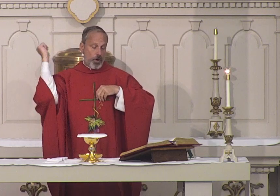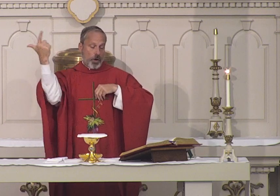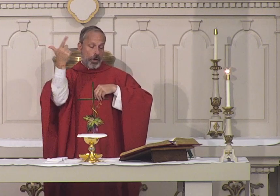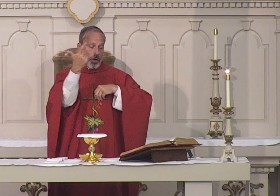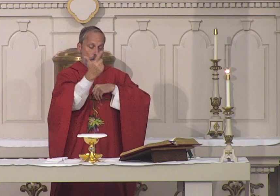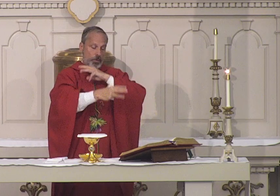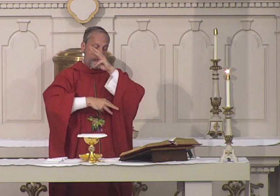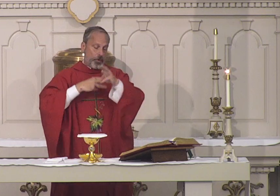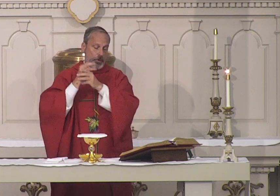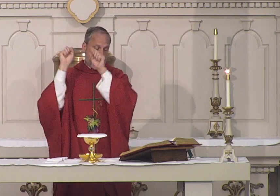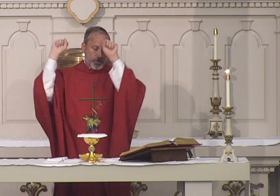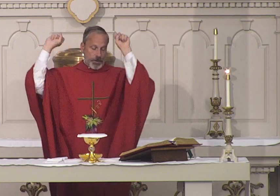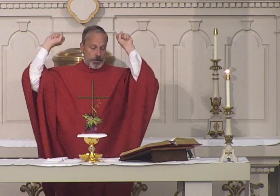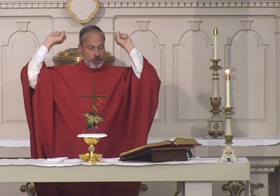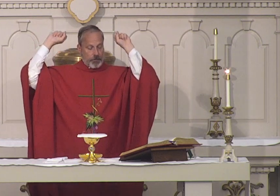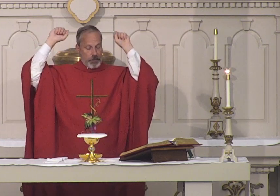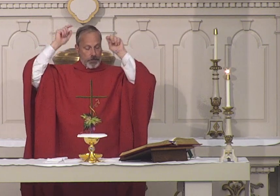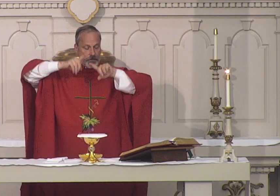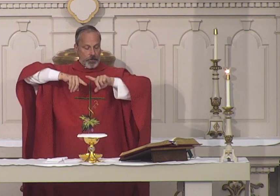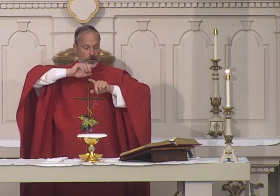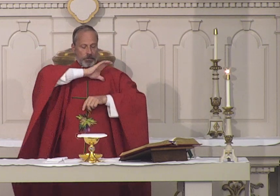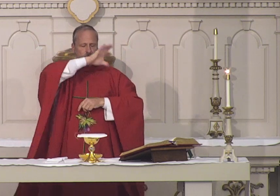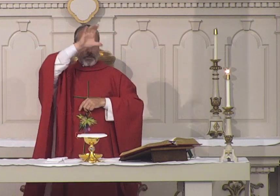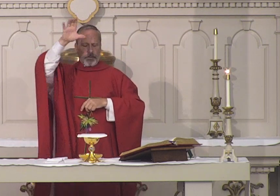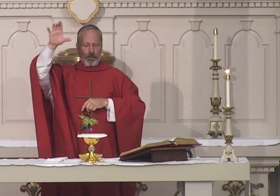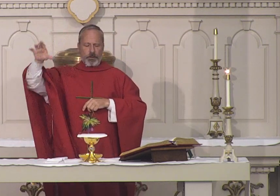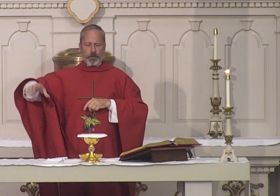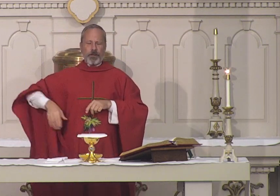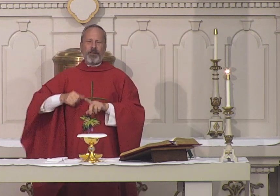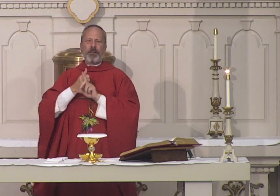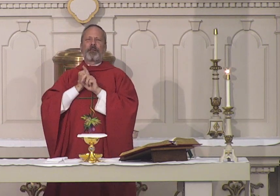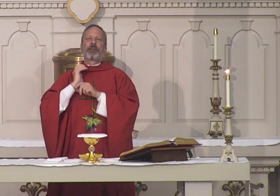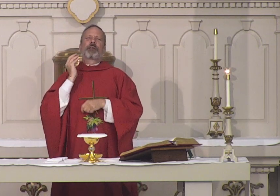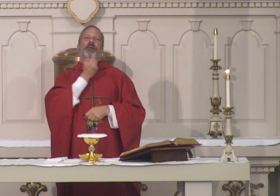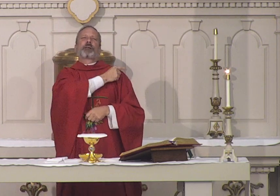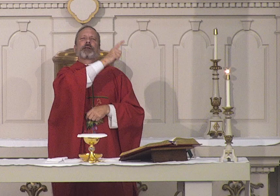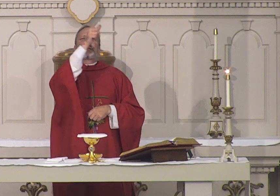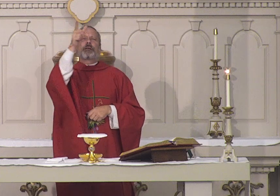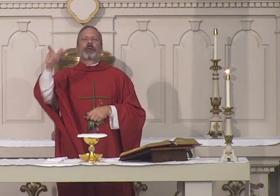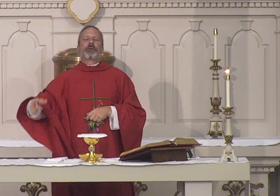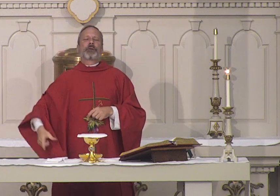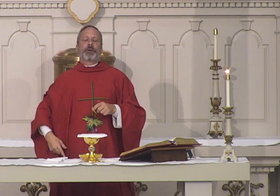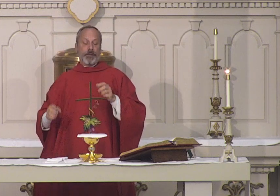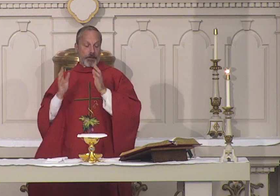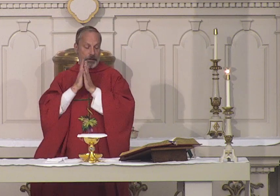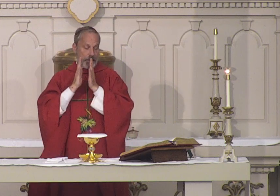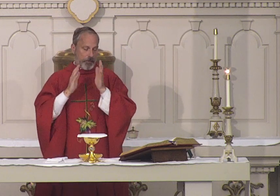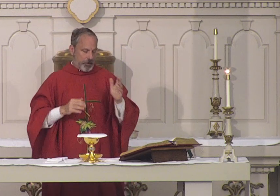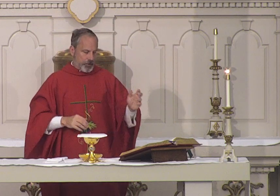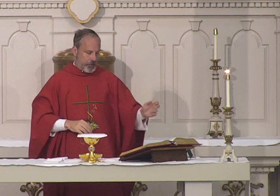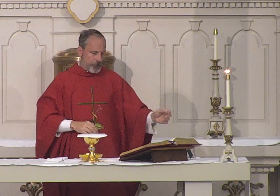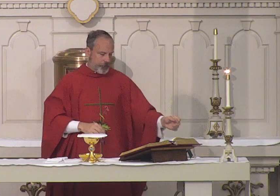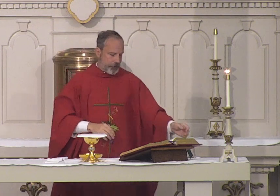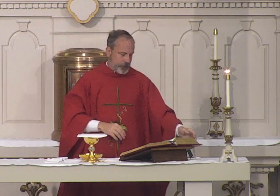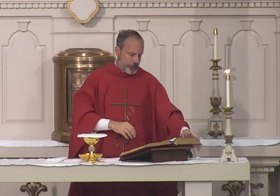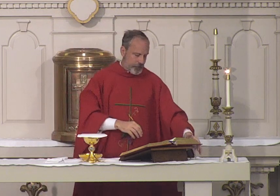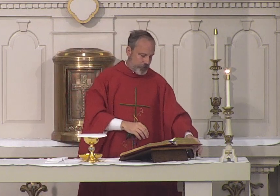you for the salvation of all the world. Through Christ our Lord.